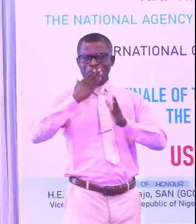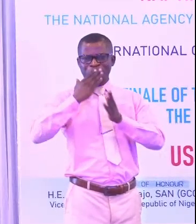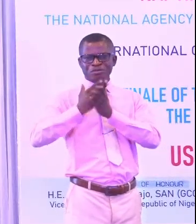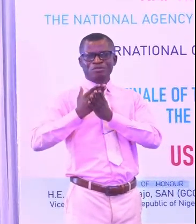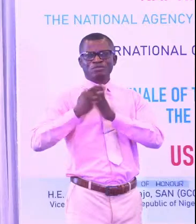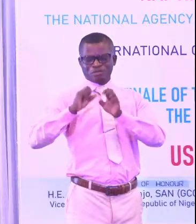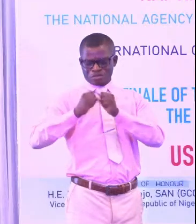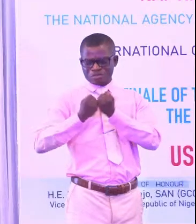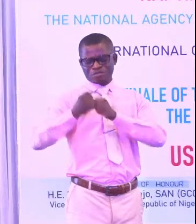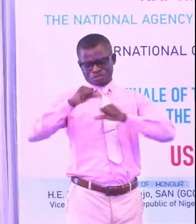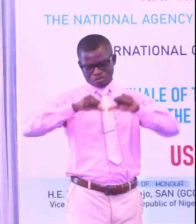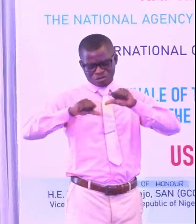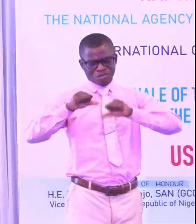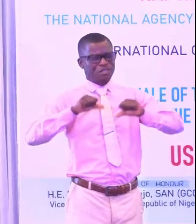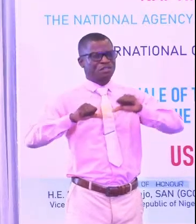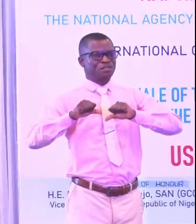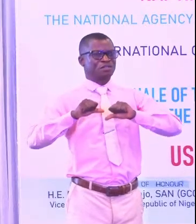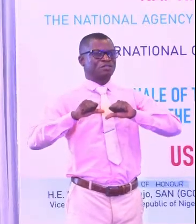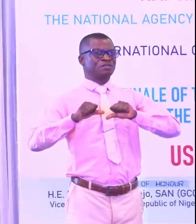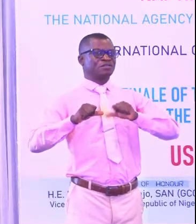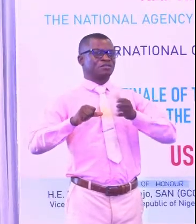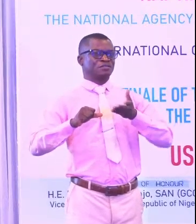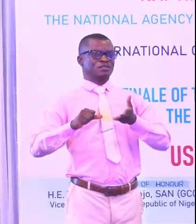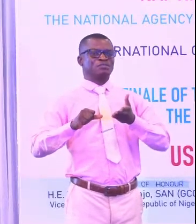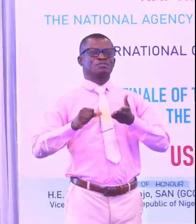bear on the problem.